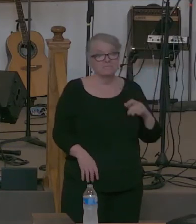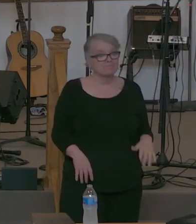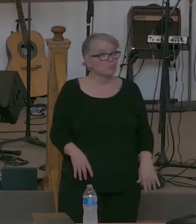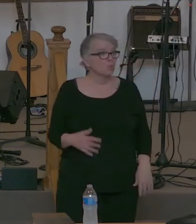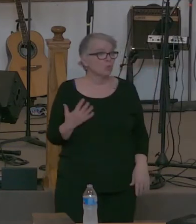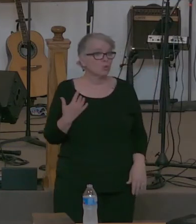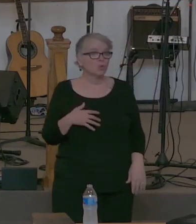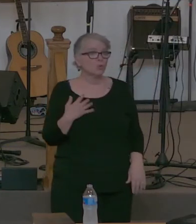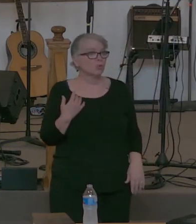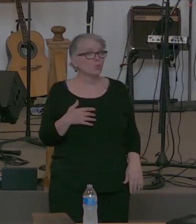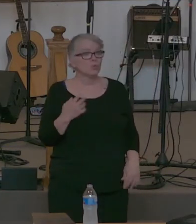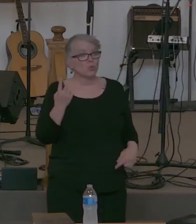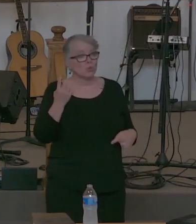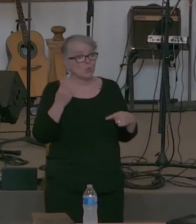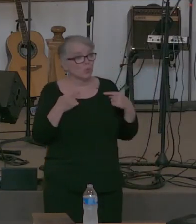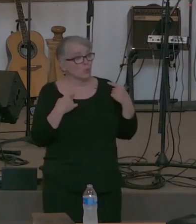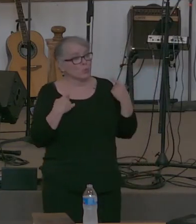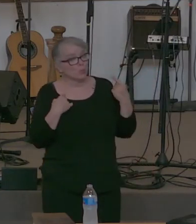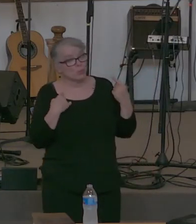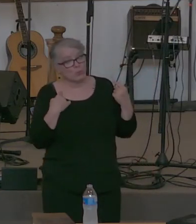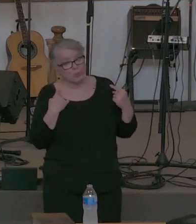crazy.